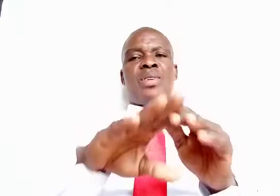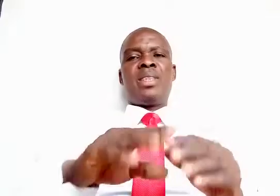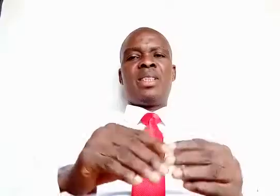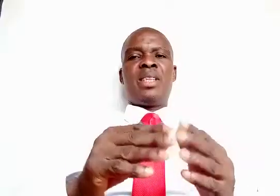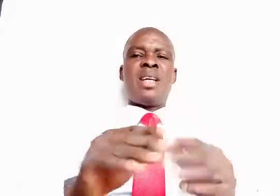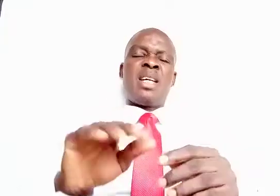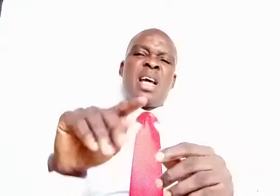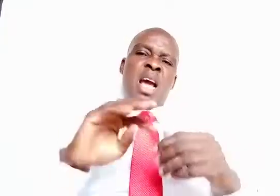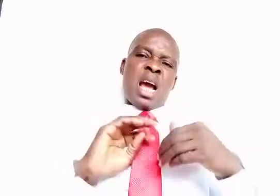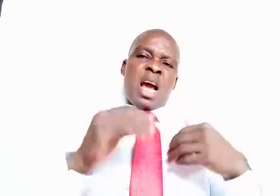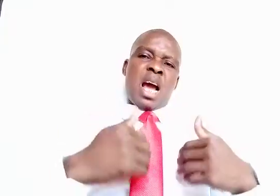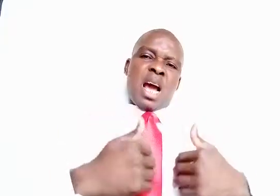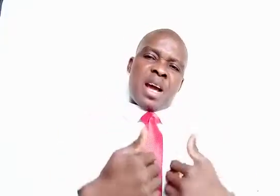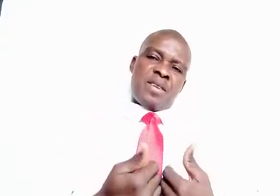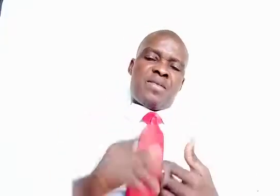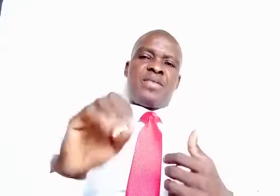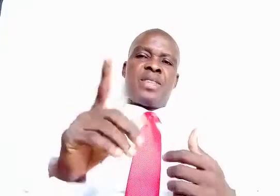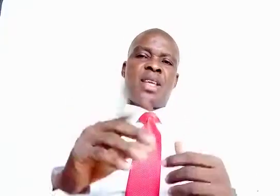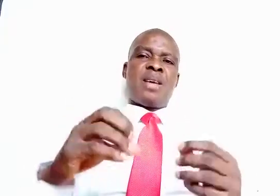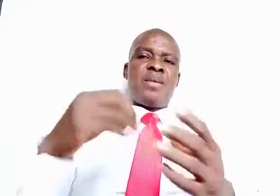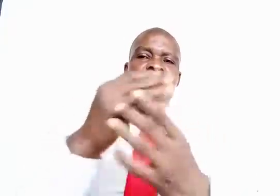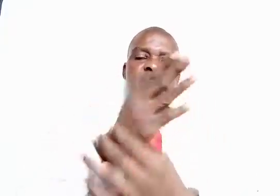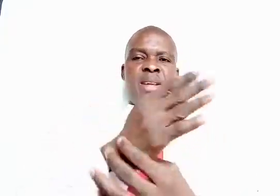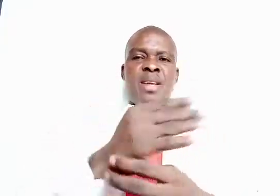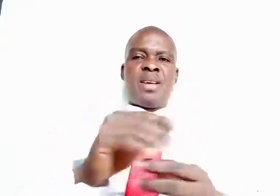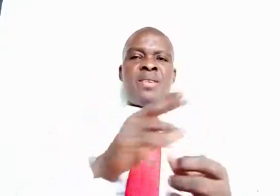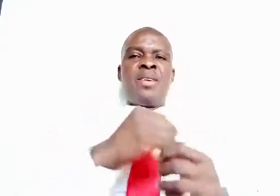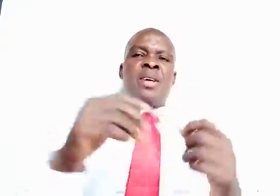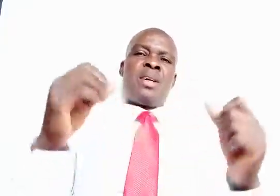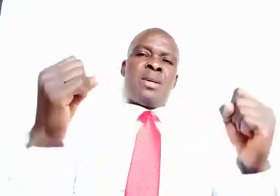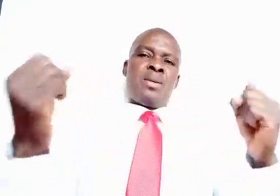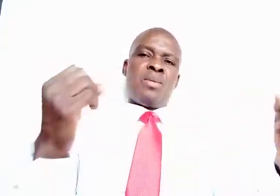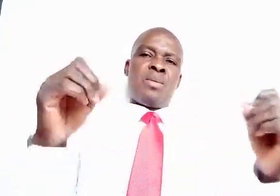leaves, and roots. It lacks the power of locomotion.